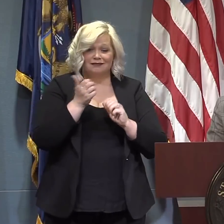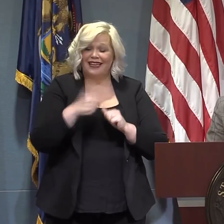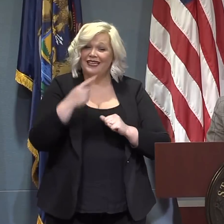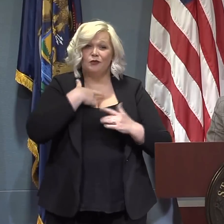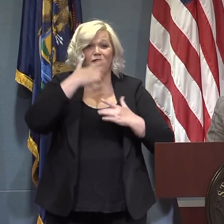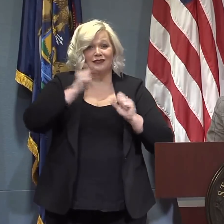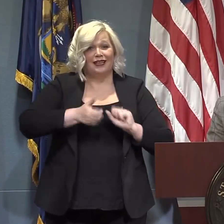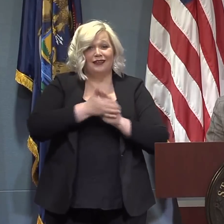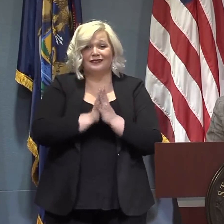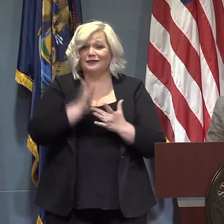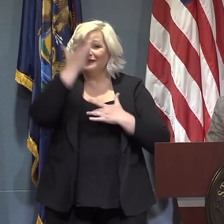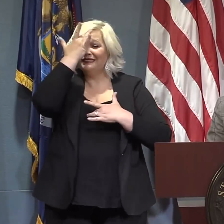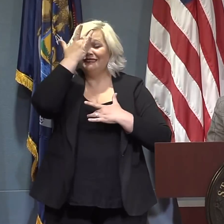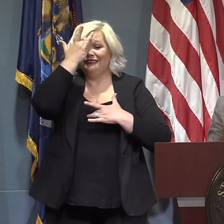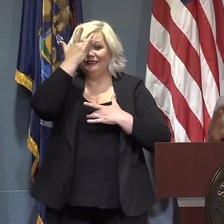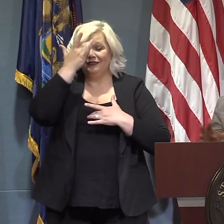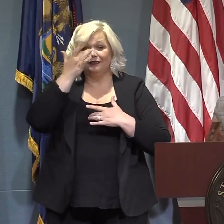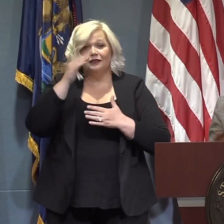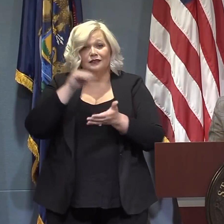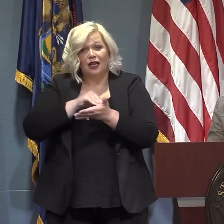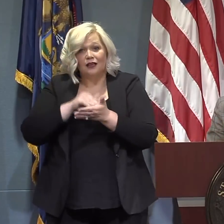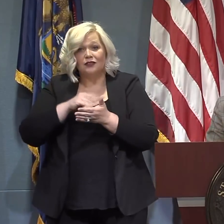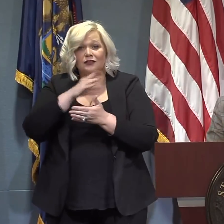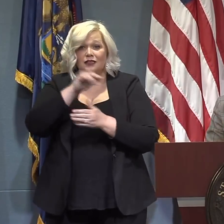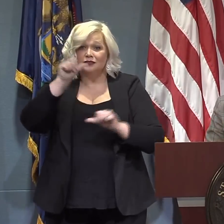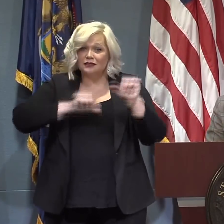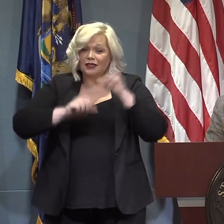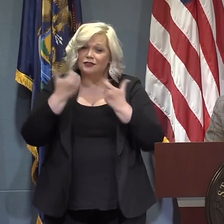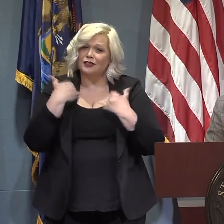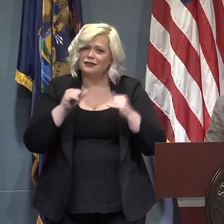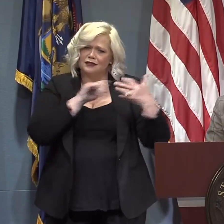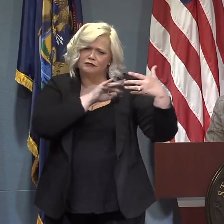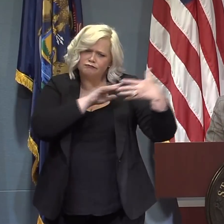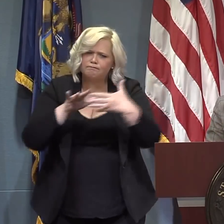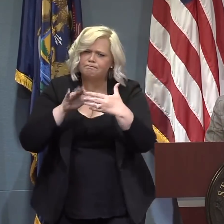are still learning about both the short and the long-term